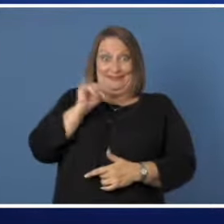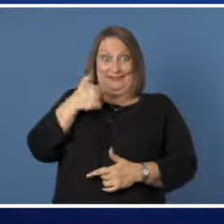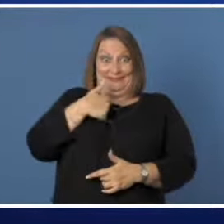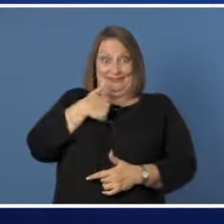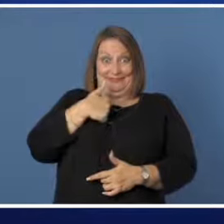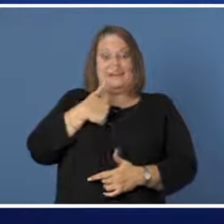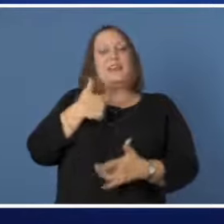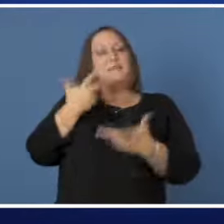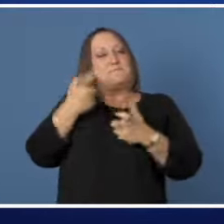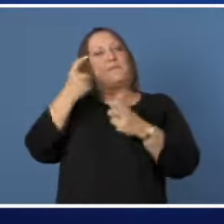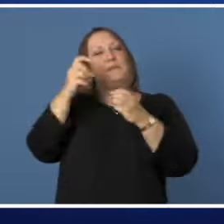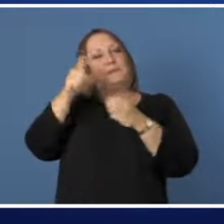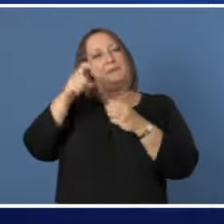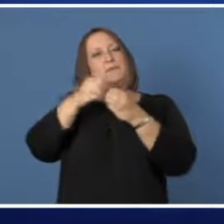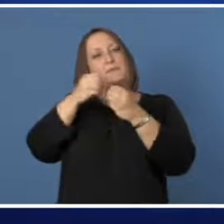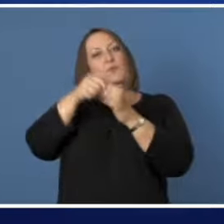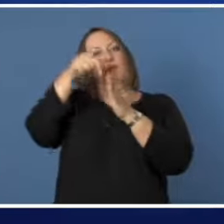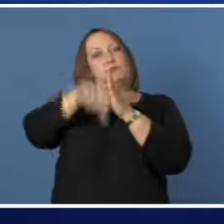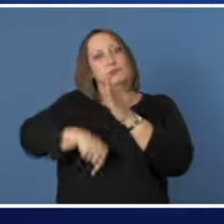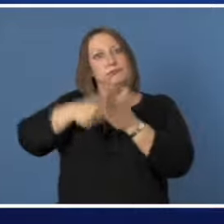those who acquire it.